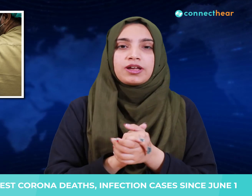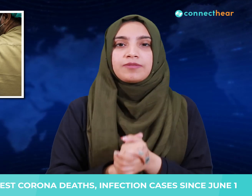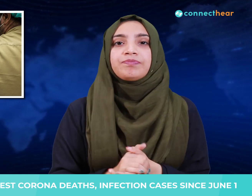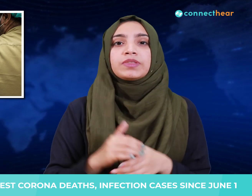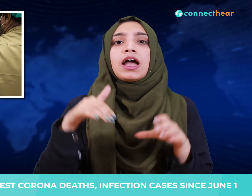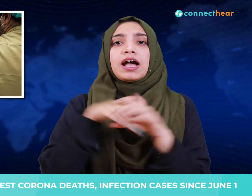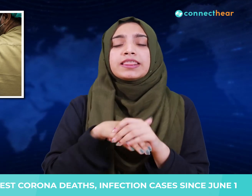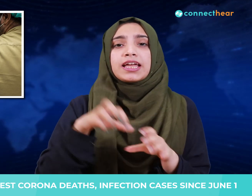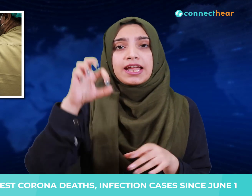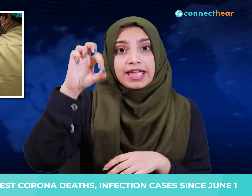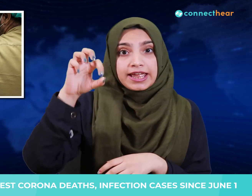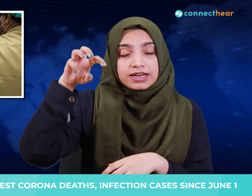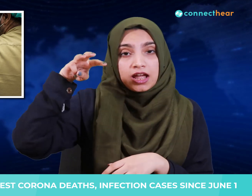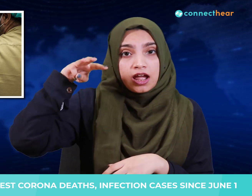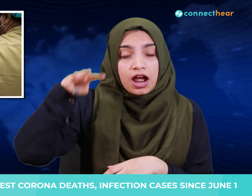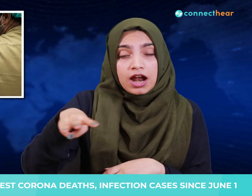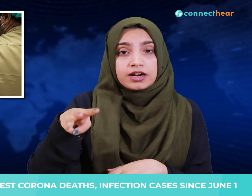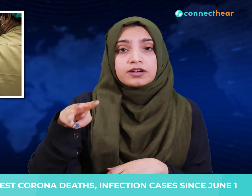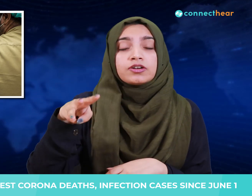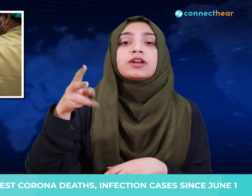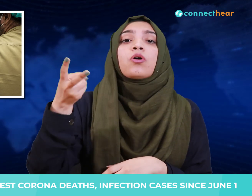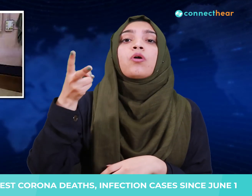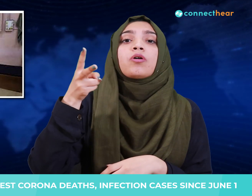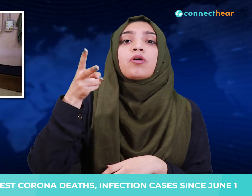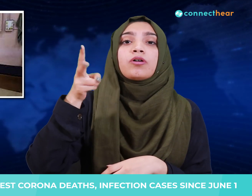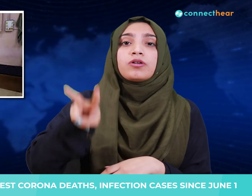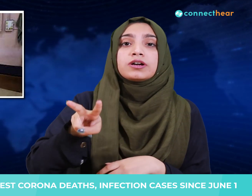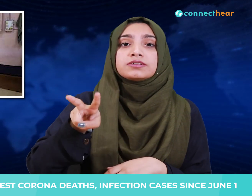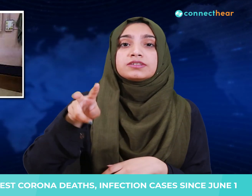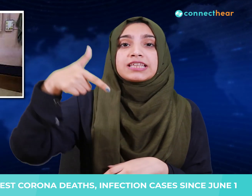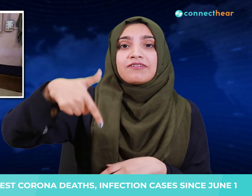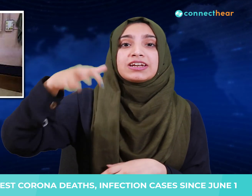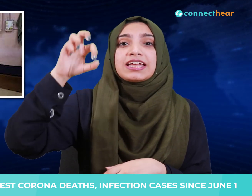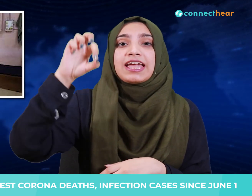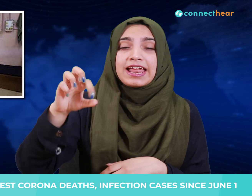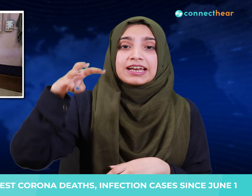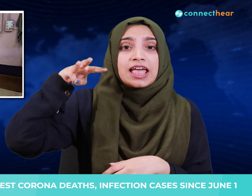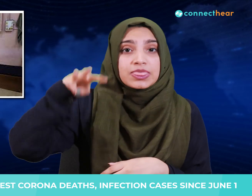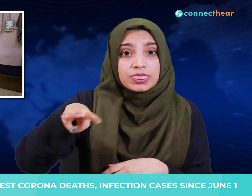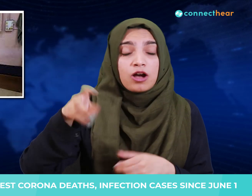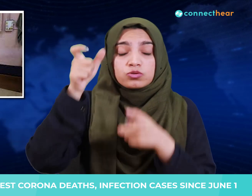878,000 people have recovered from the disease so far across Pakistan,